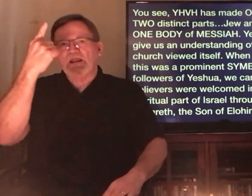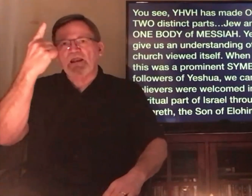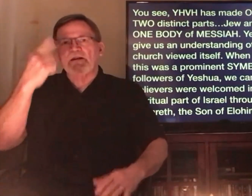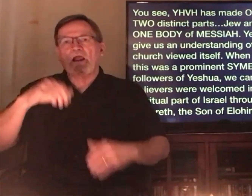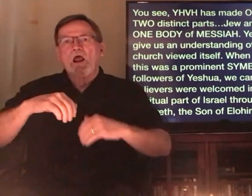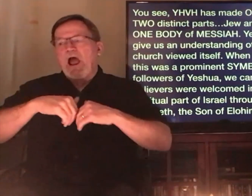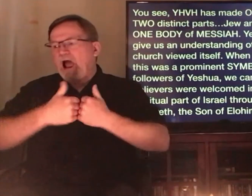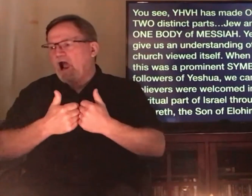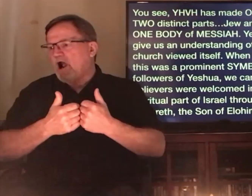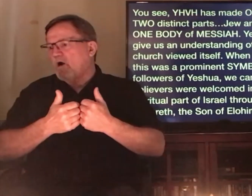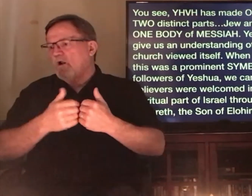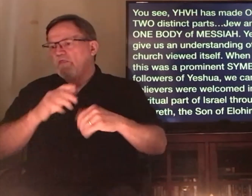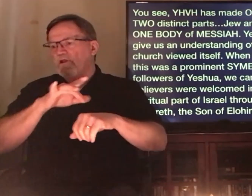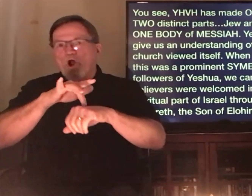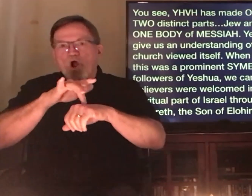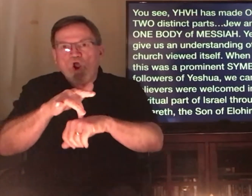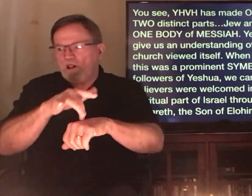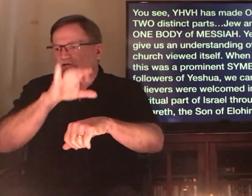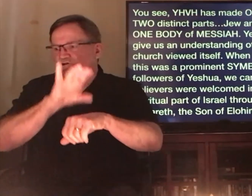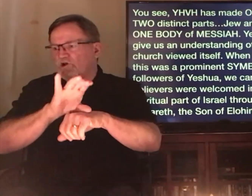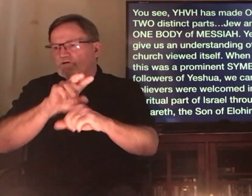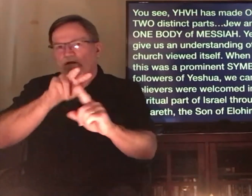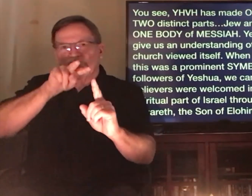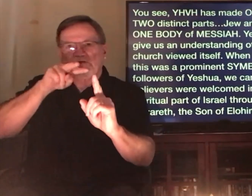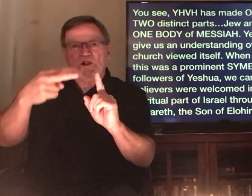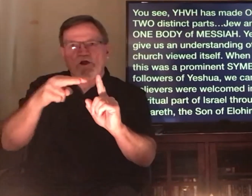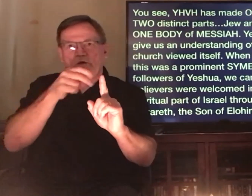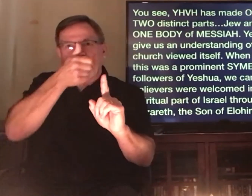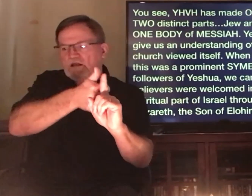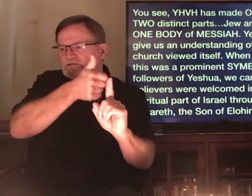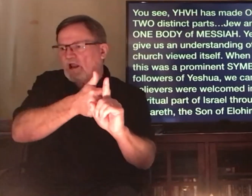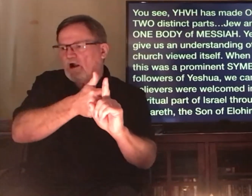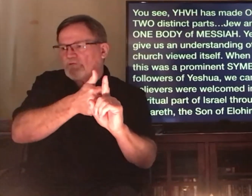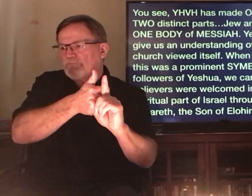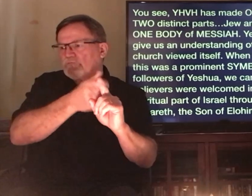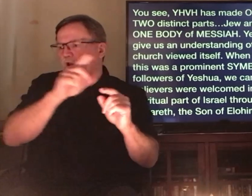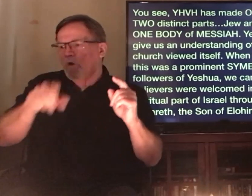You see, the one of 40 like that found. You see